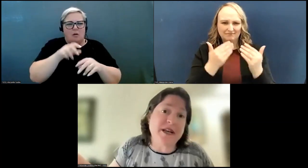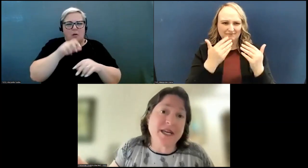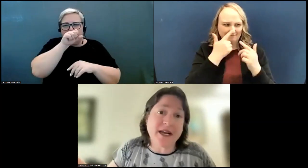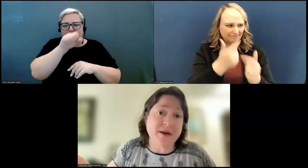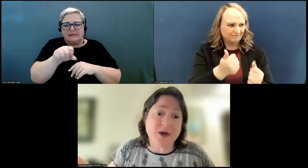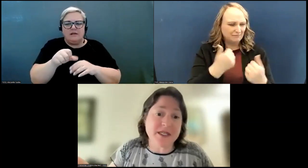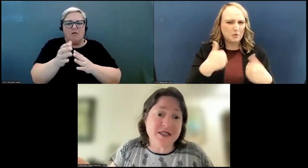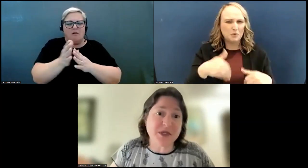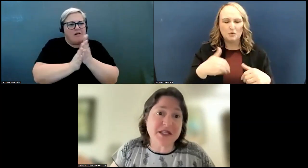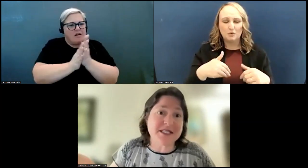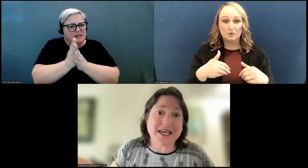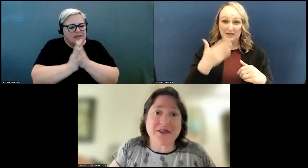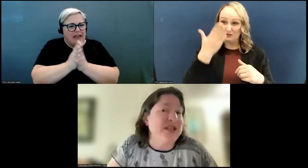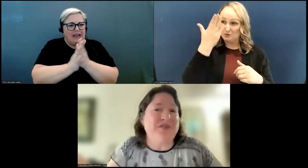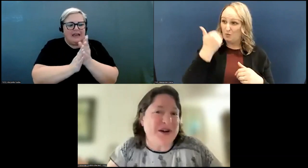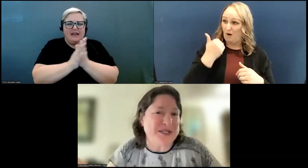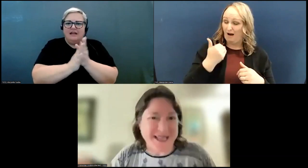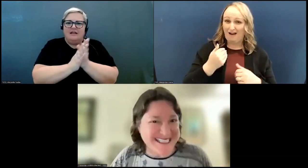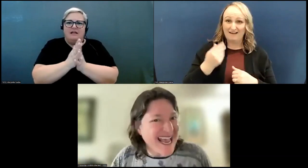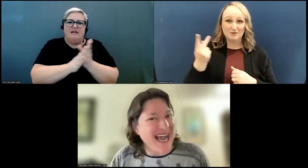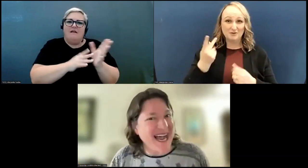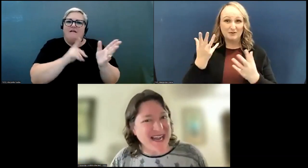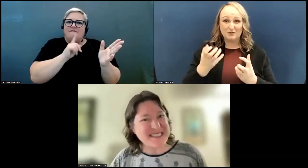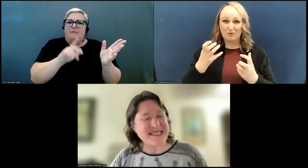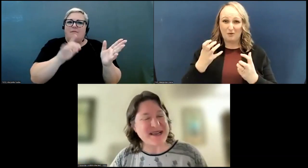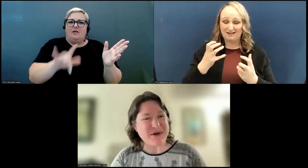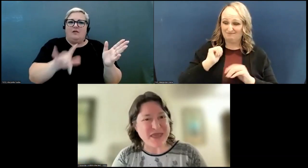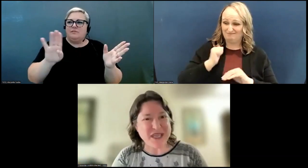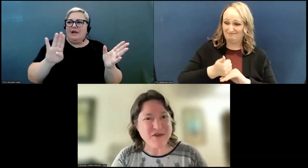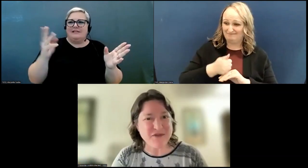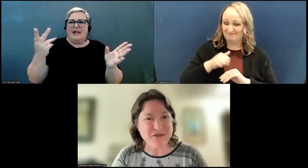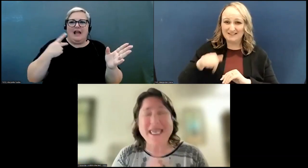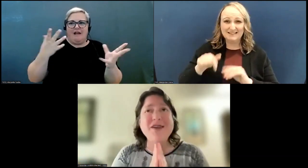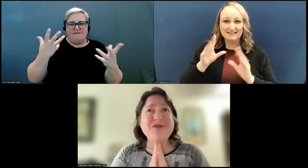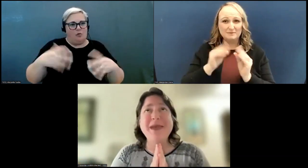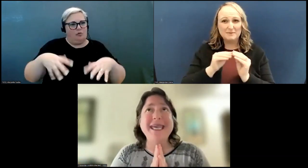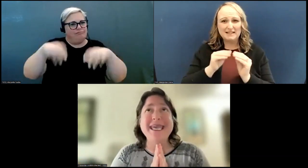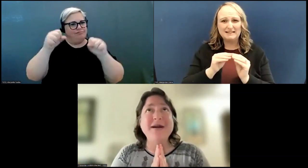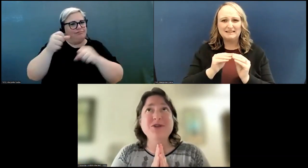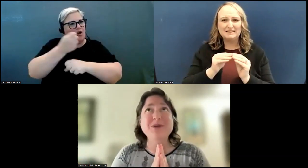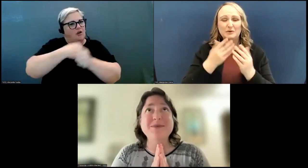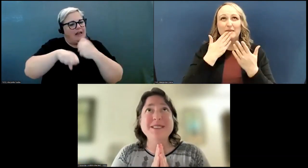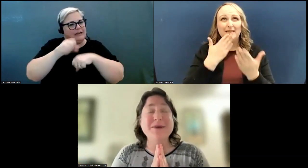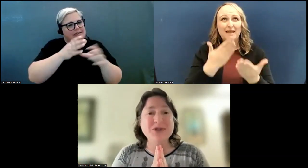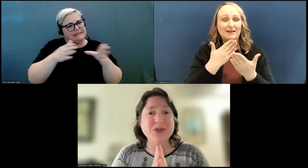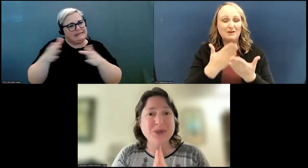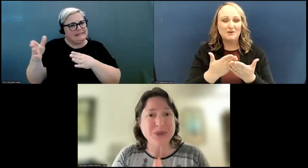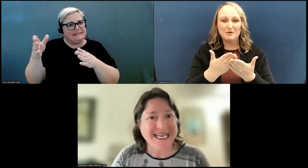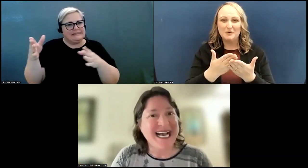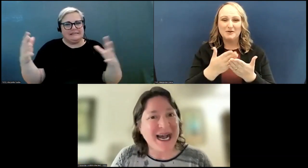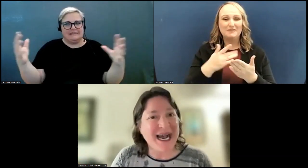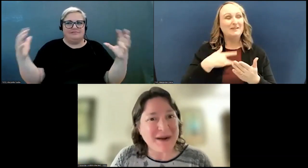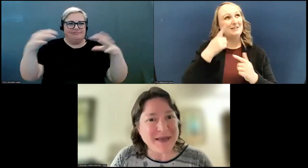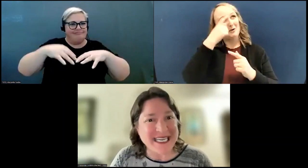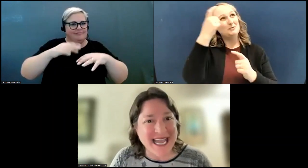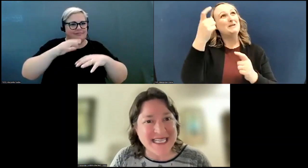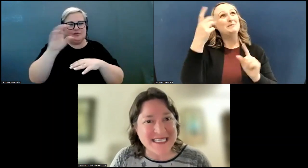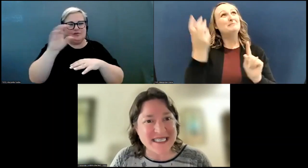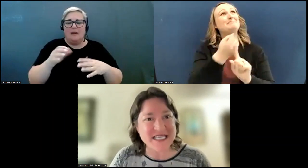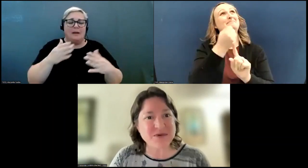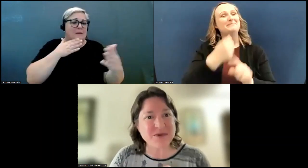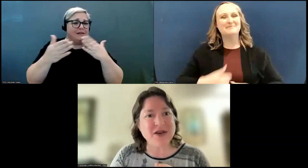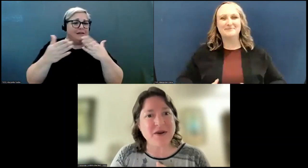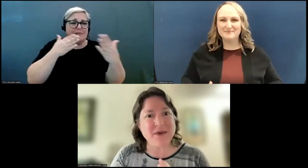is why Brenda and I wanted to put this together in the first place. So thank you for making our dreams come true.